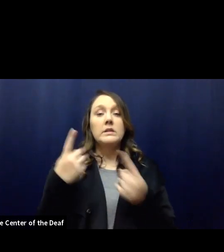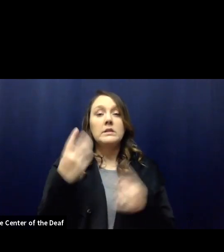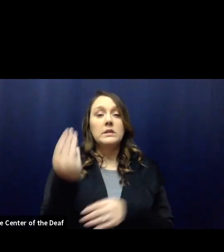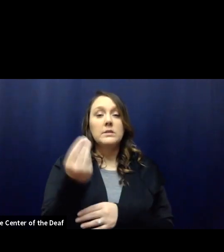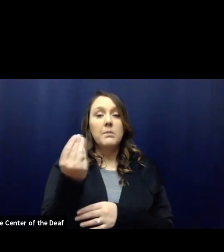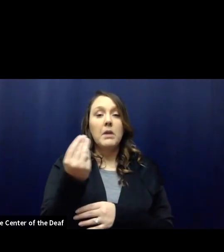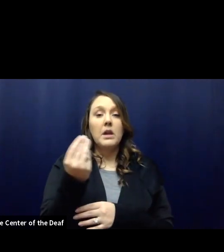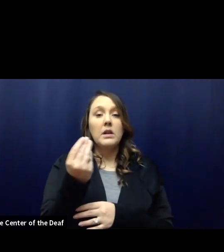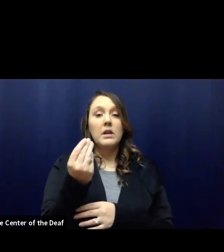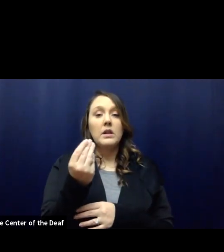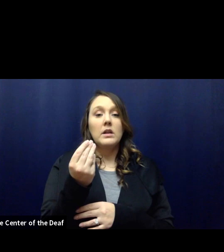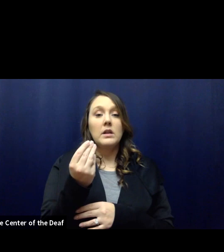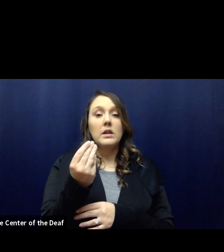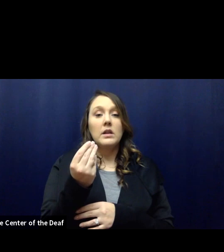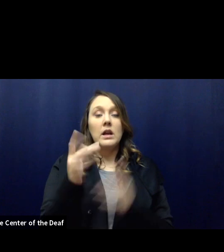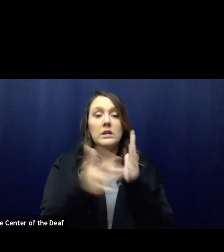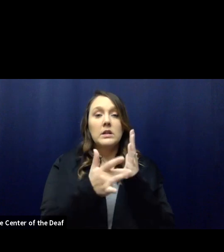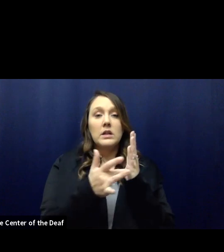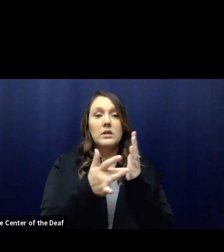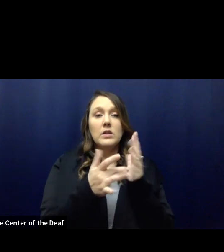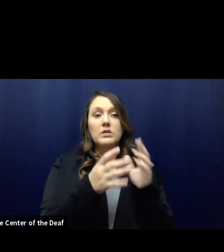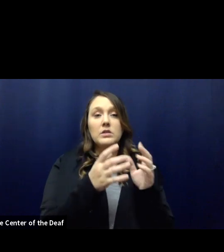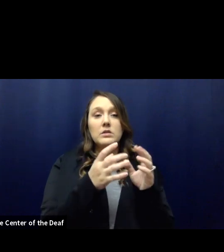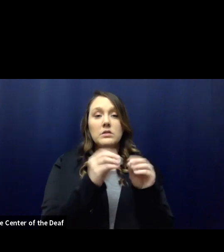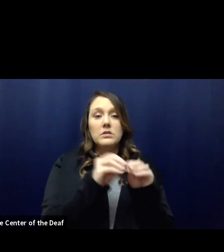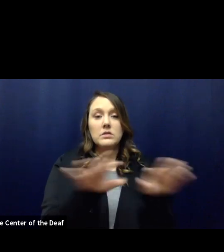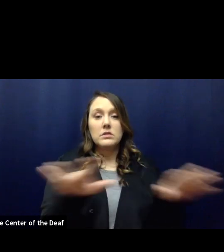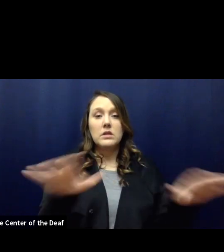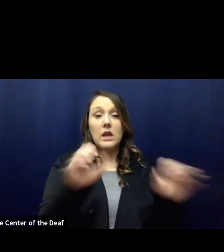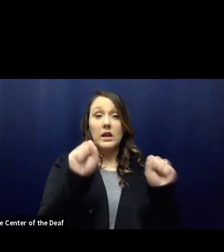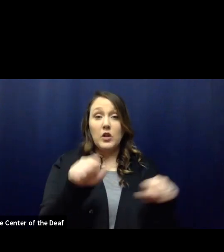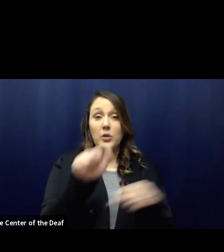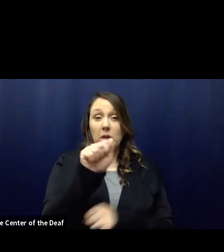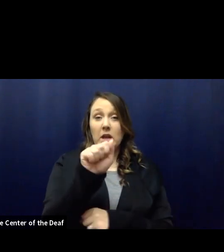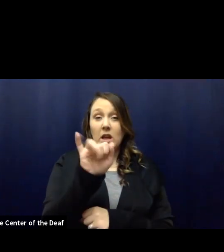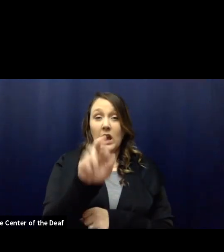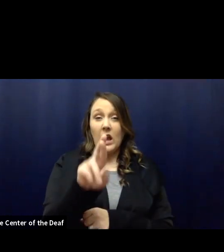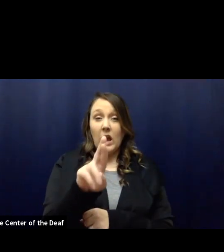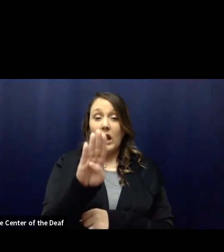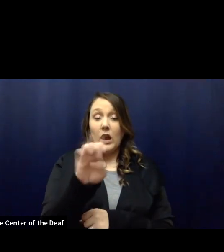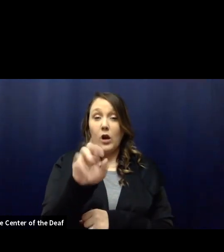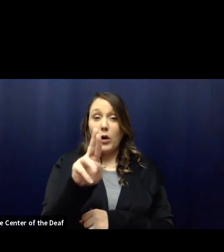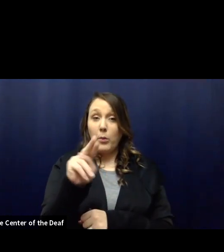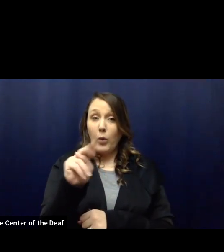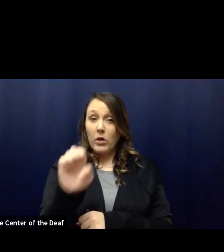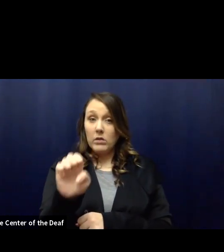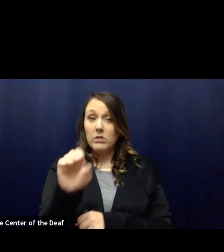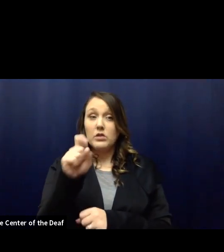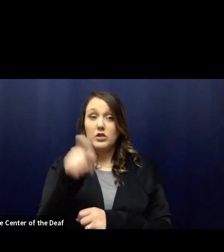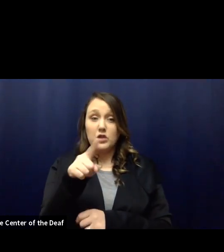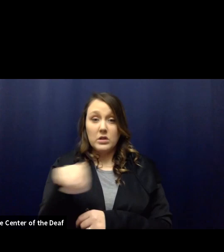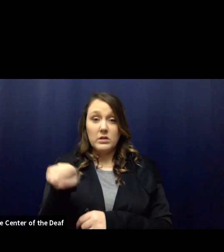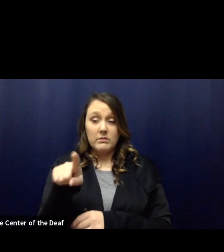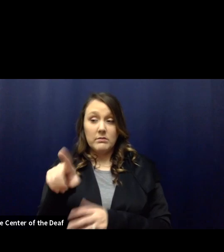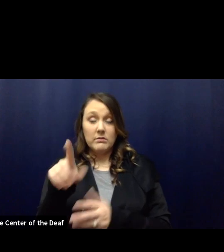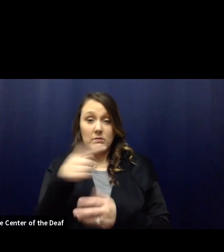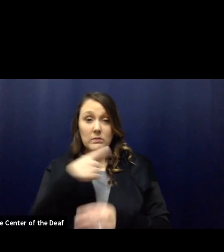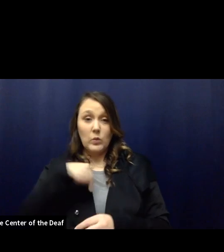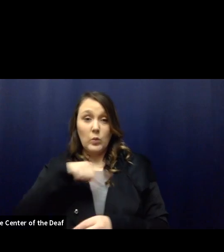Organization has acknowledged emerging evidence that COVID could be airborne. Should our listeners take safety measures as though the virus could be